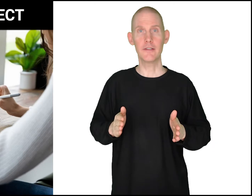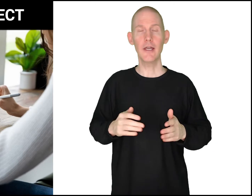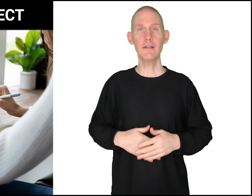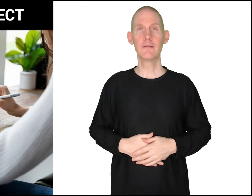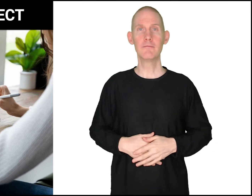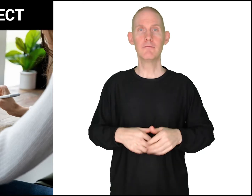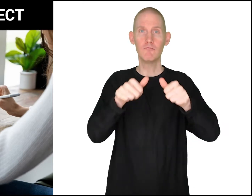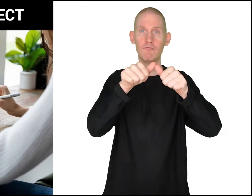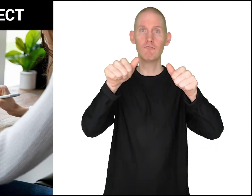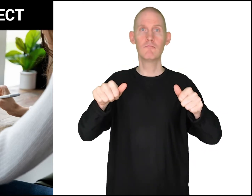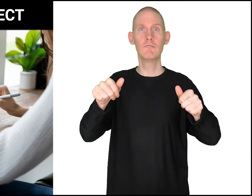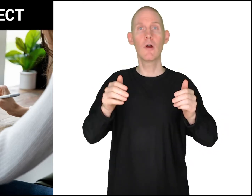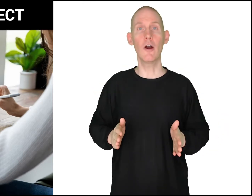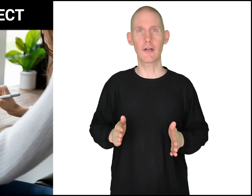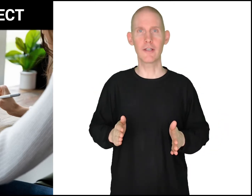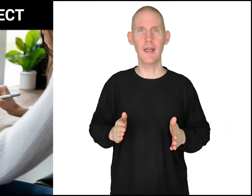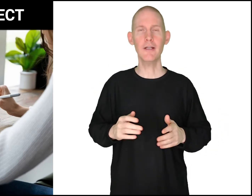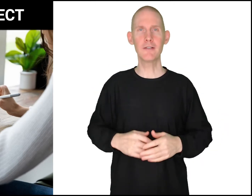Architect. Architect.